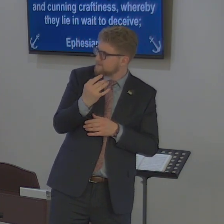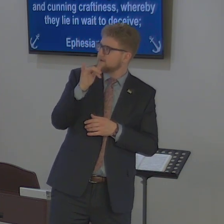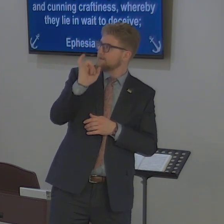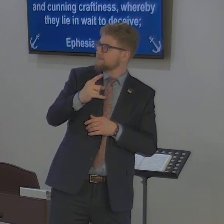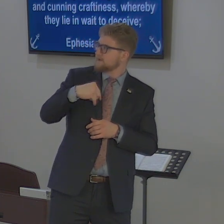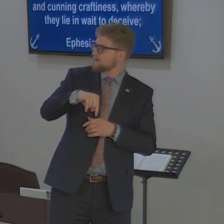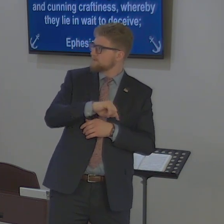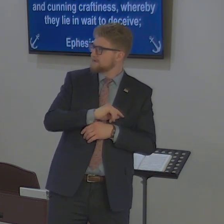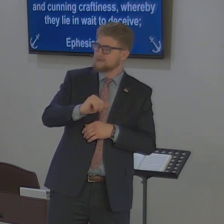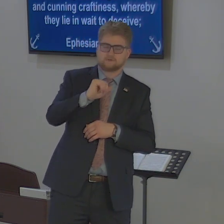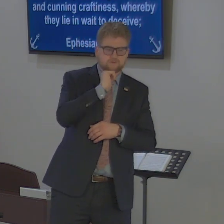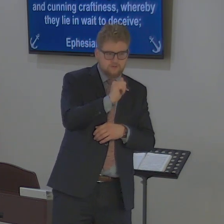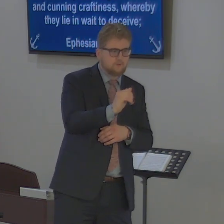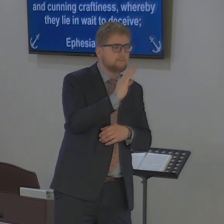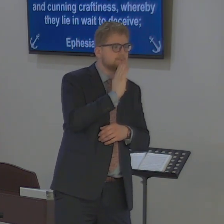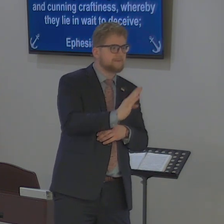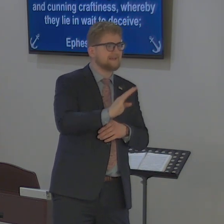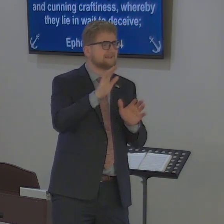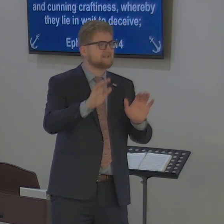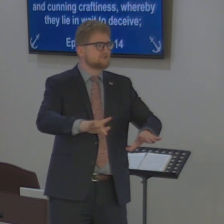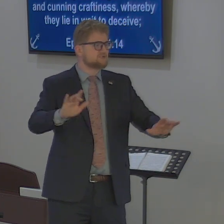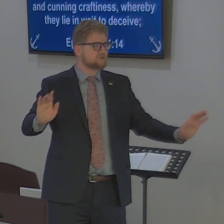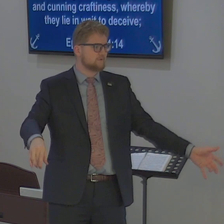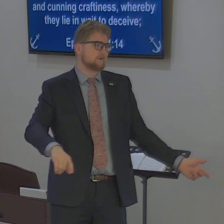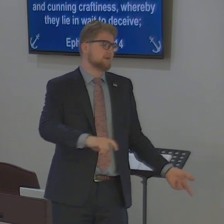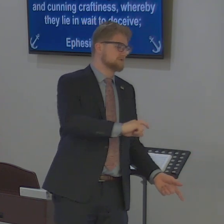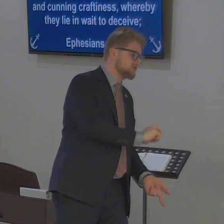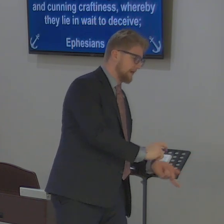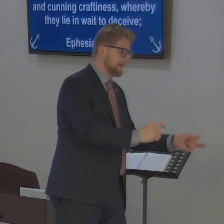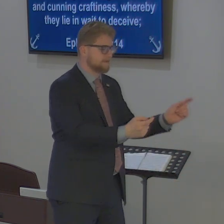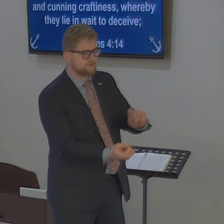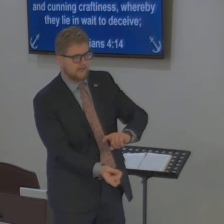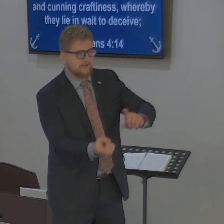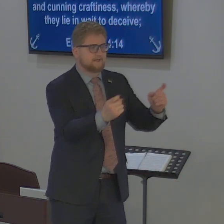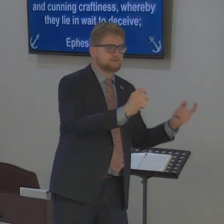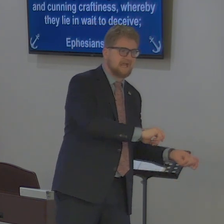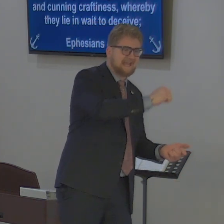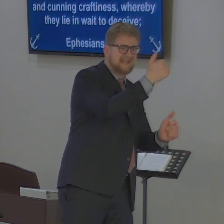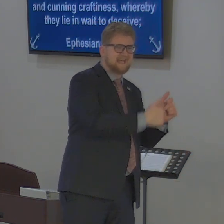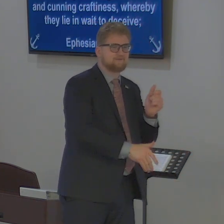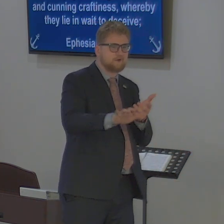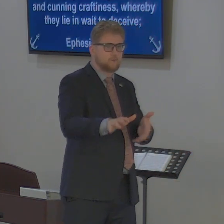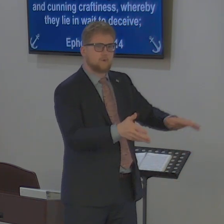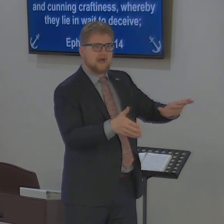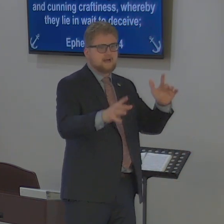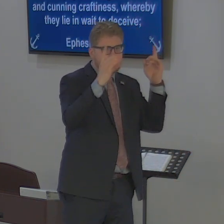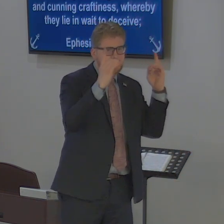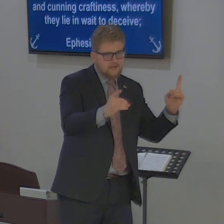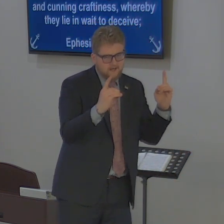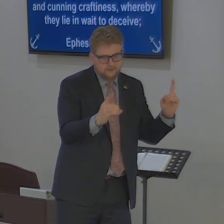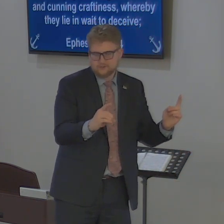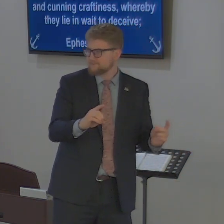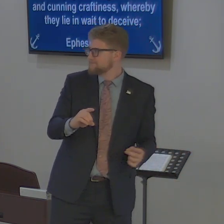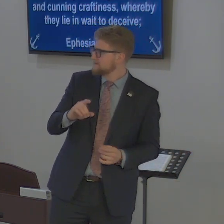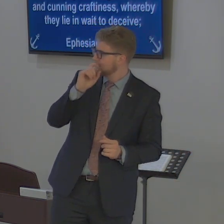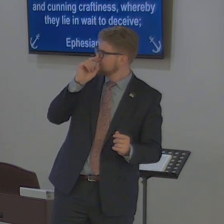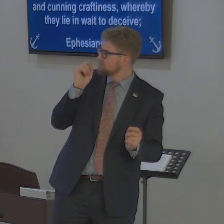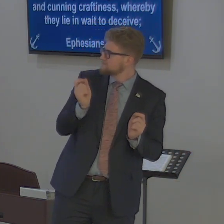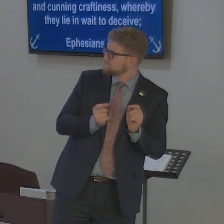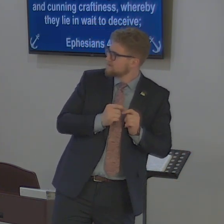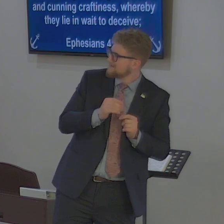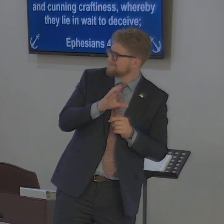no more children tossed to and fro and carried about with every wind of doctrine by the sleight of men. And cunning craftiness, look what it